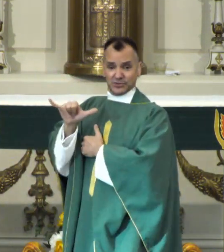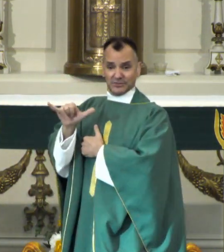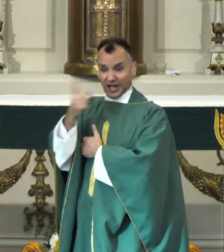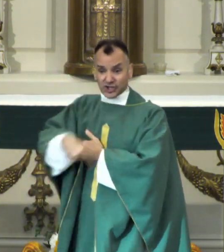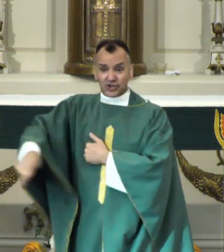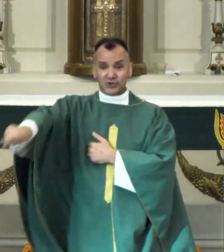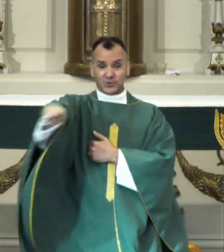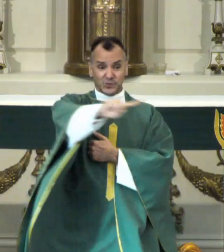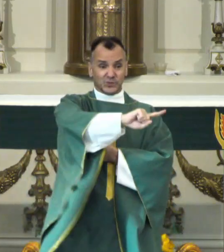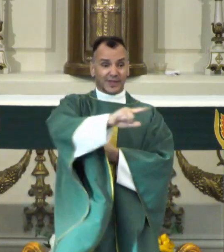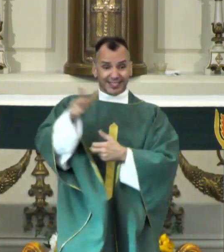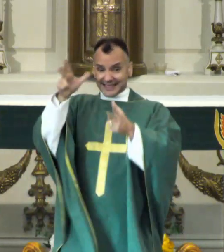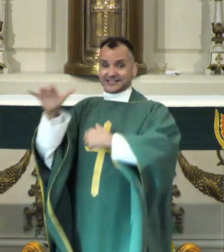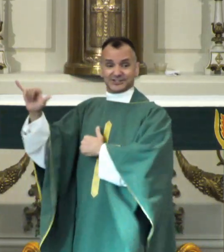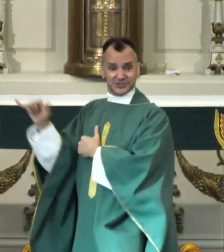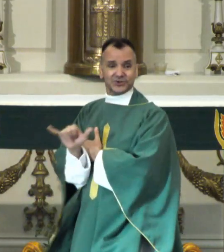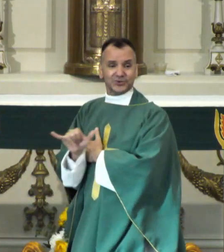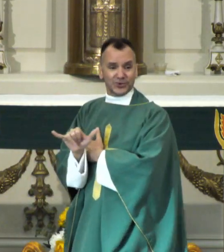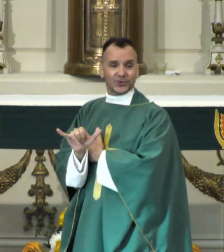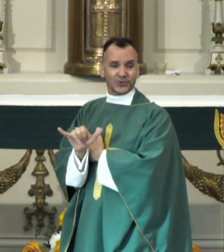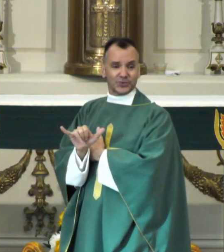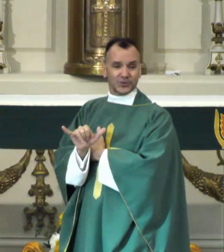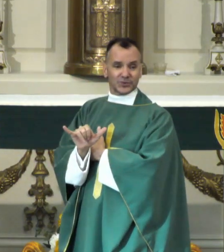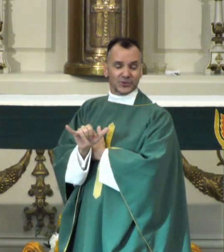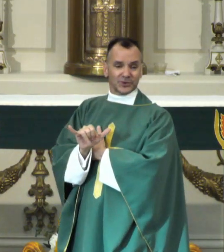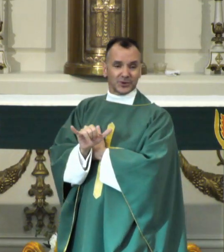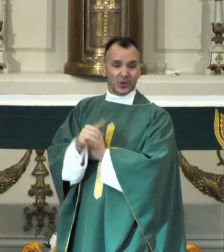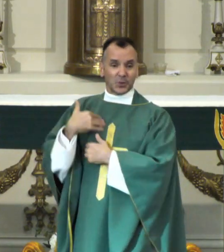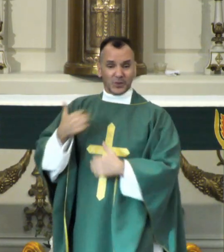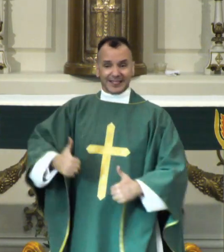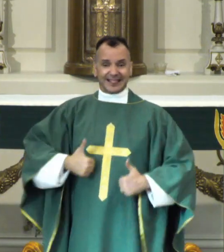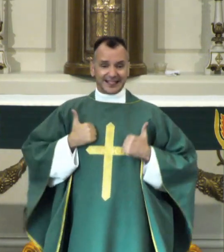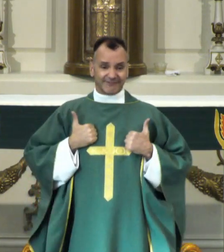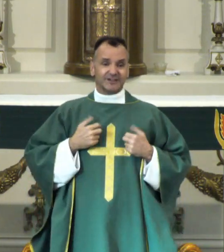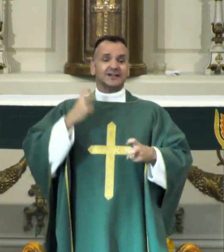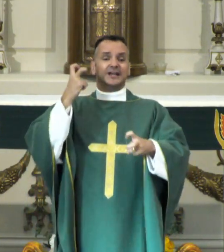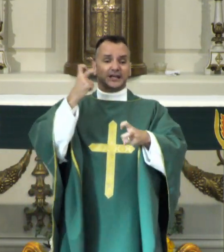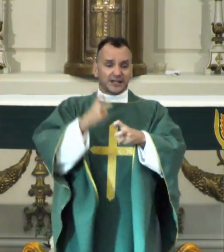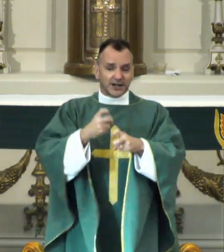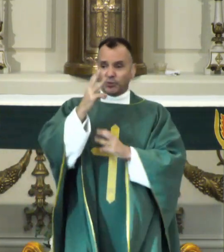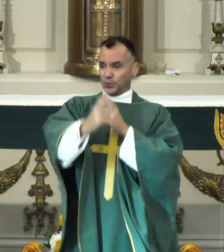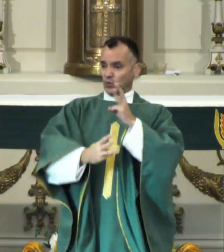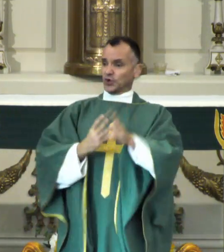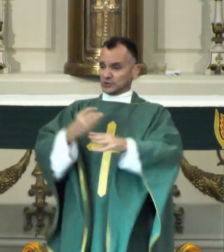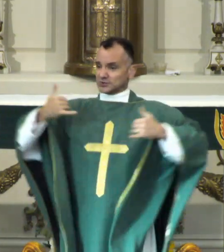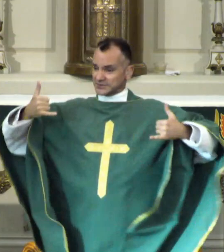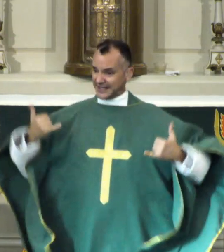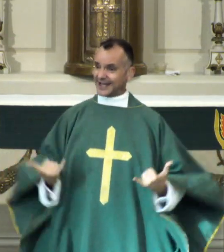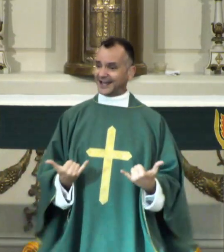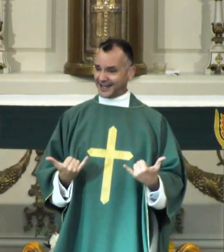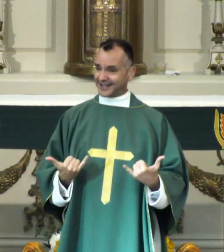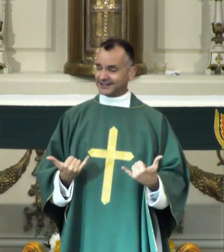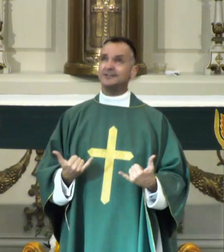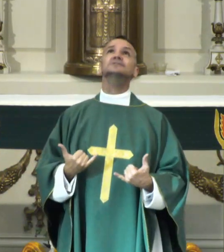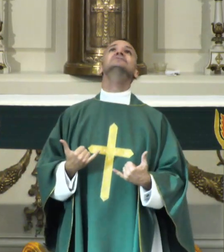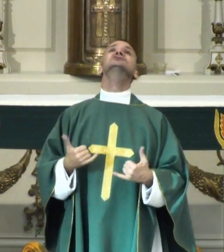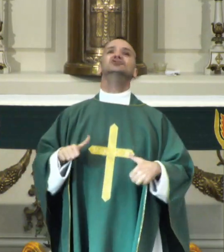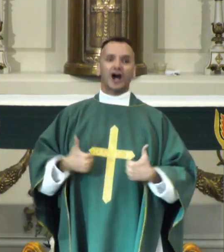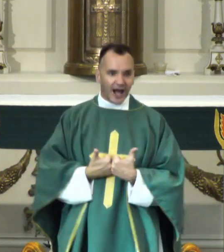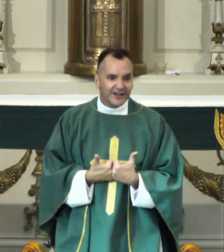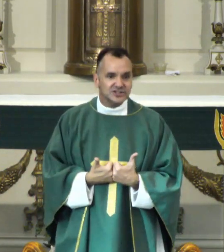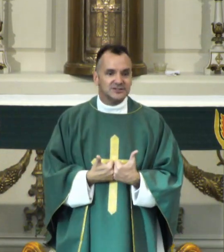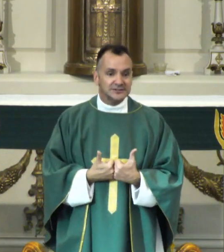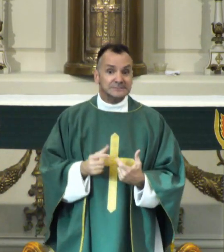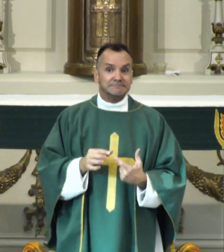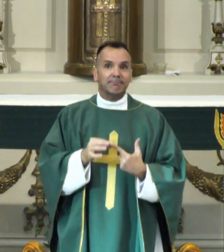When I hear St. Paul's letter, we hear his words. We're reminded that we are all living in a